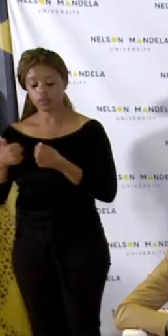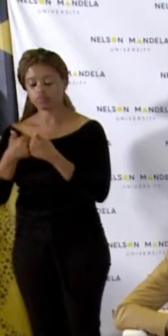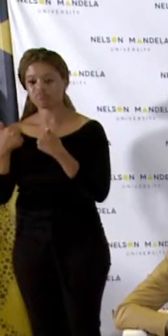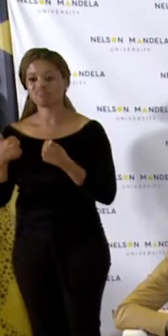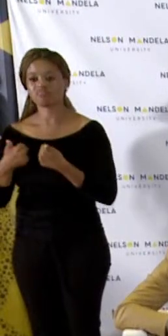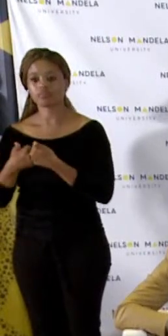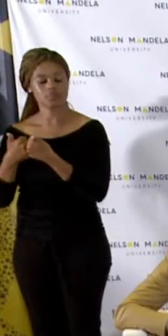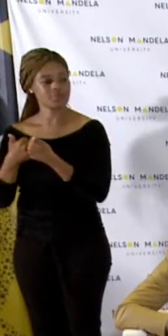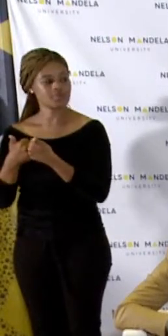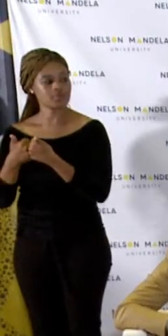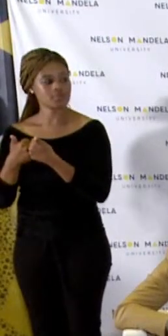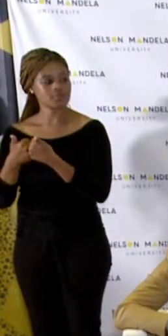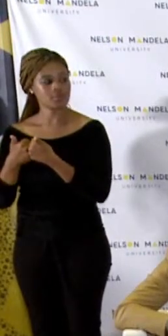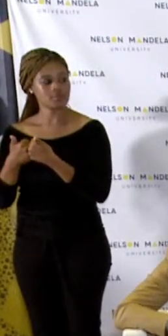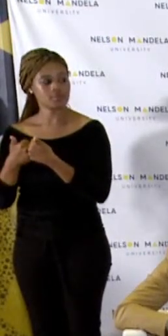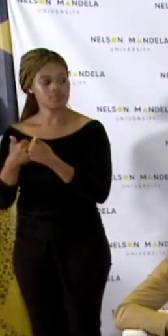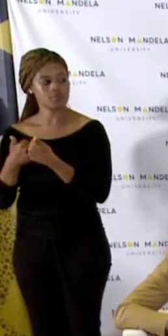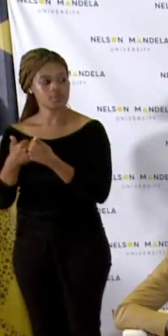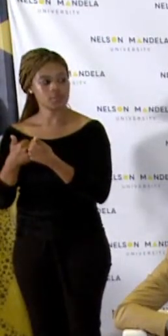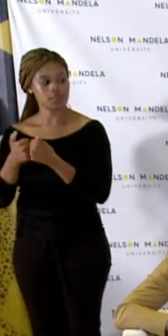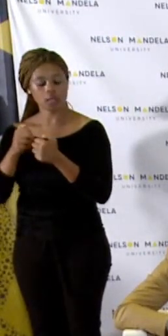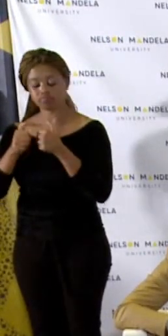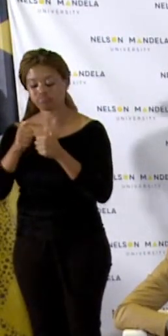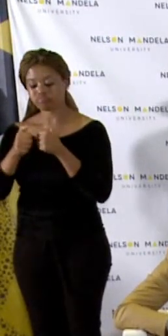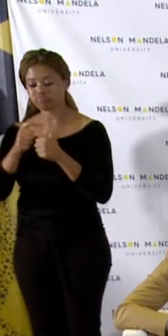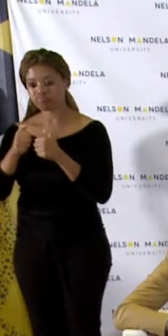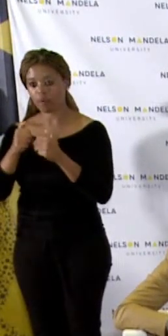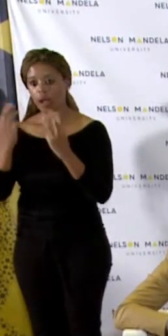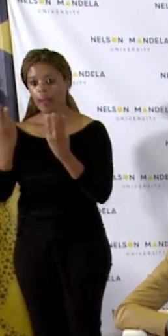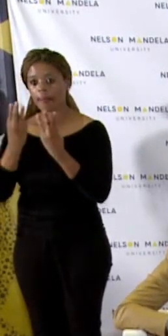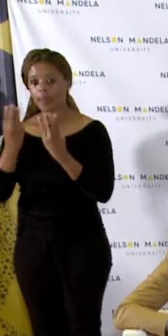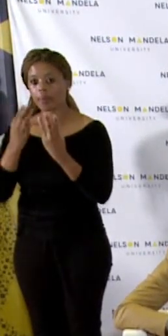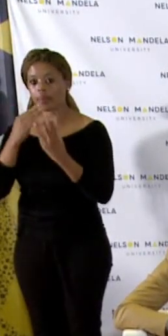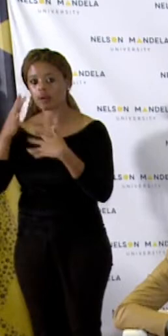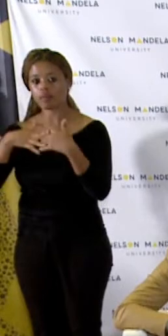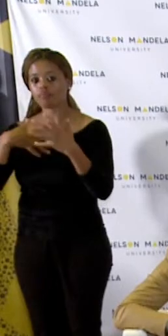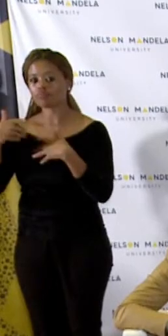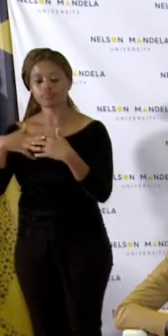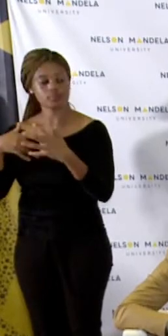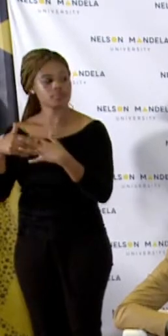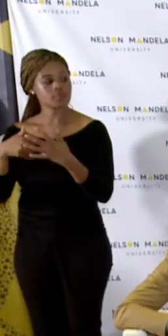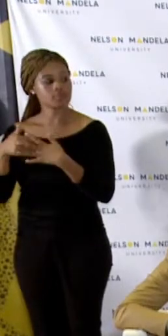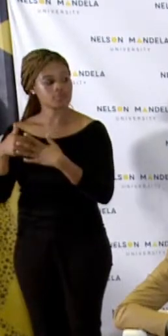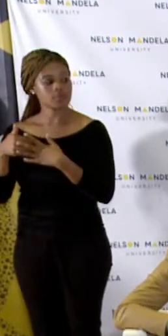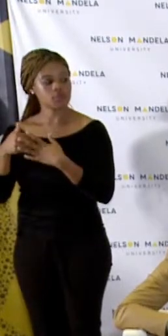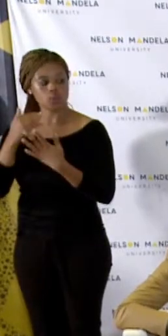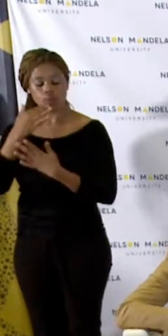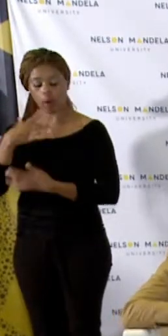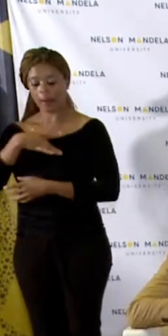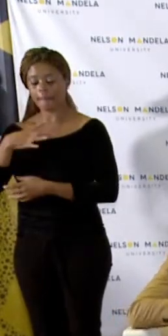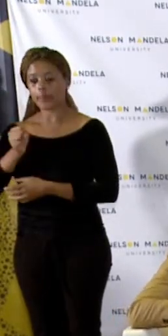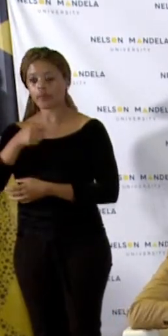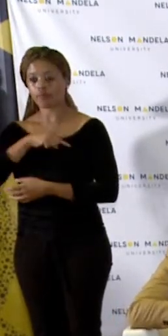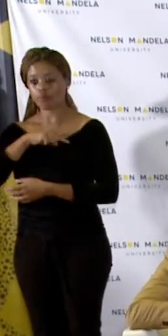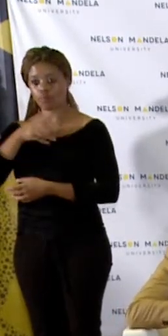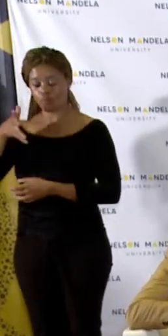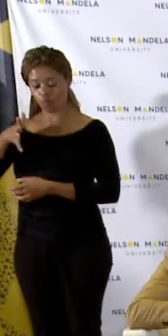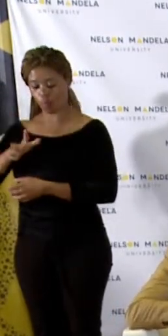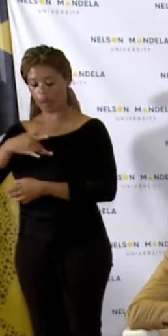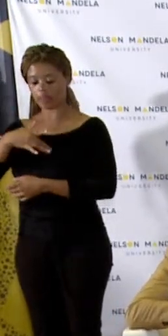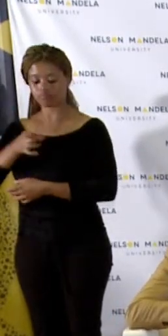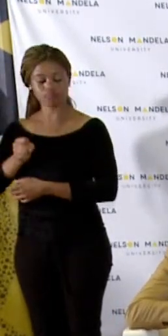any keyboard warrior sending hopes and prayers to whatever cause to be as brave as him because we need